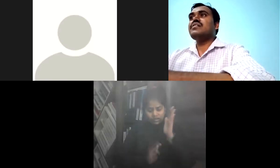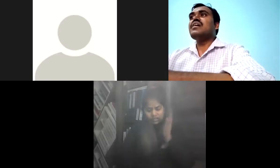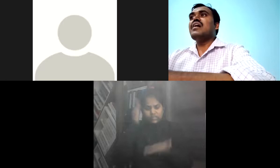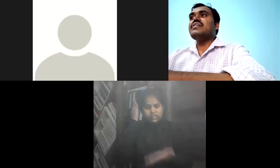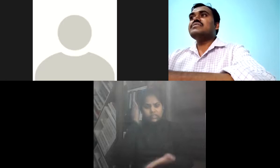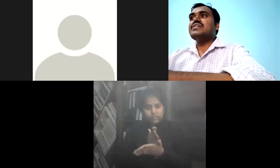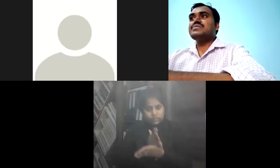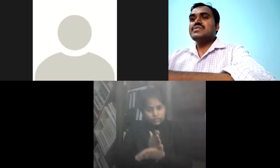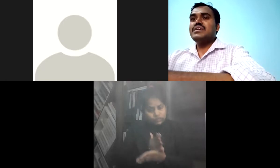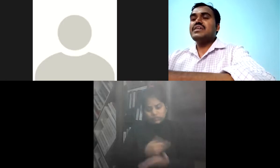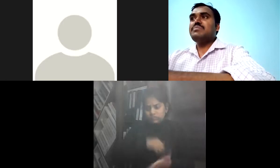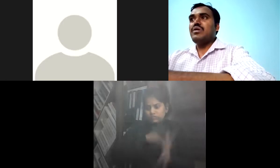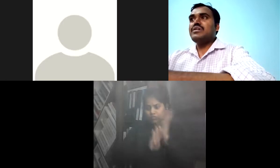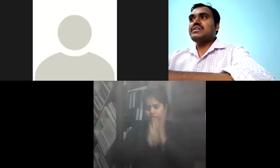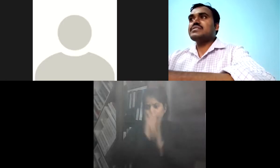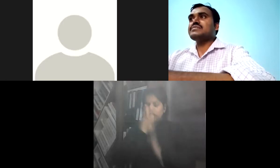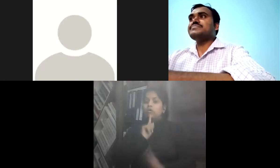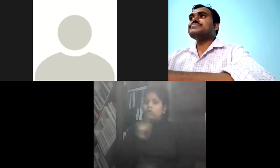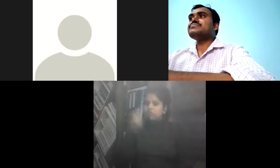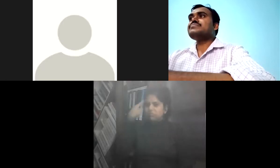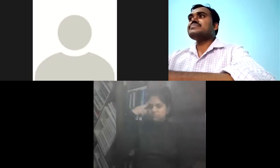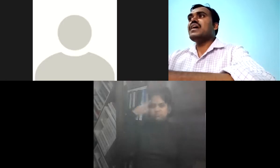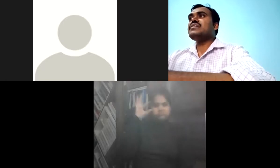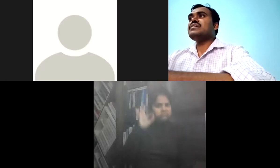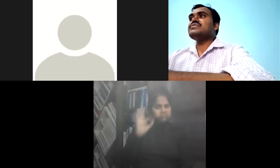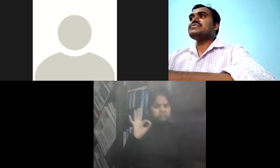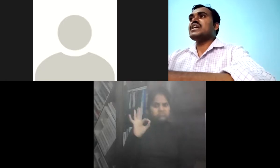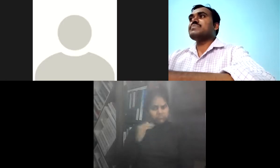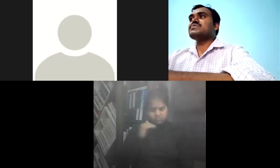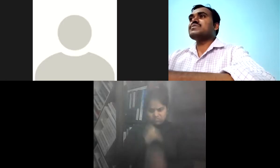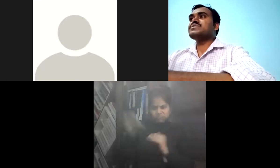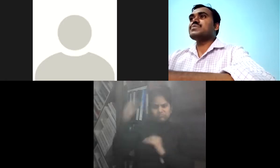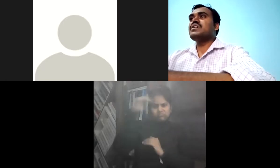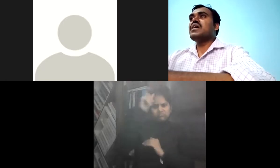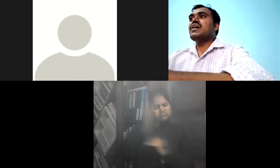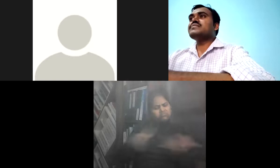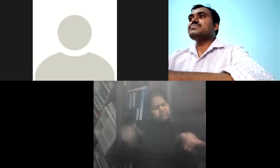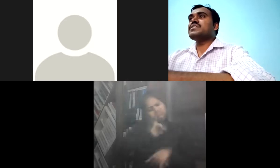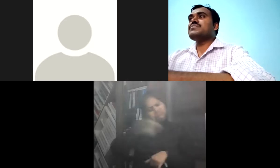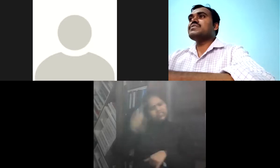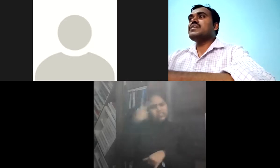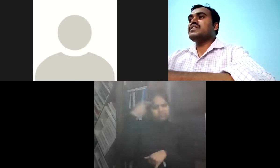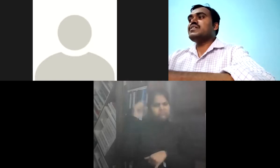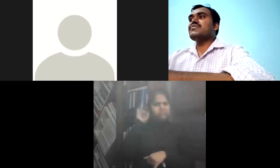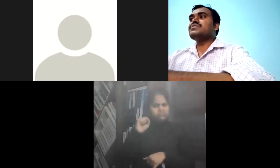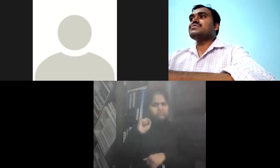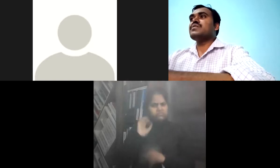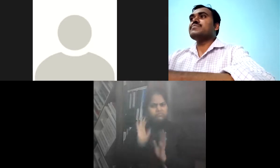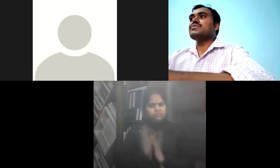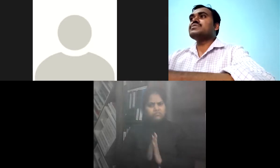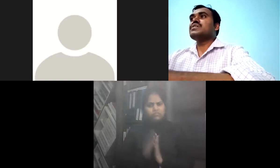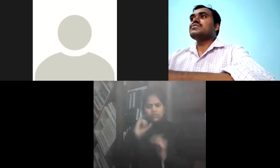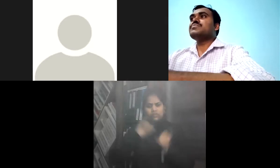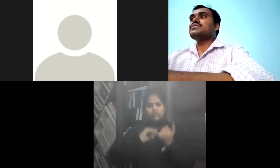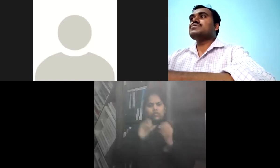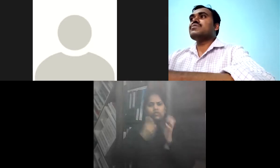adult, understands society, politics, and religious aspects of his world. Oscar becomes the leading force to